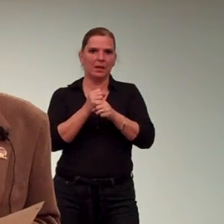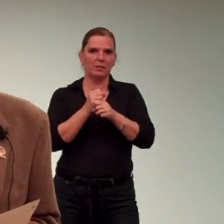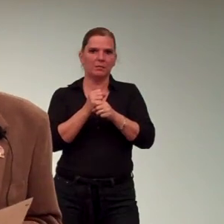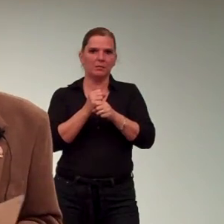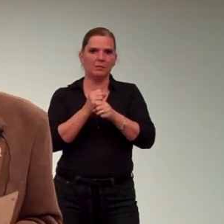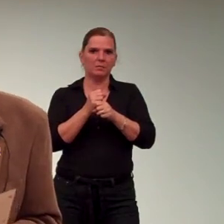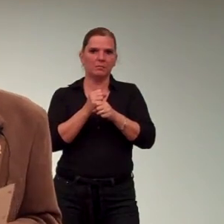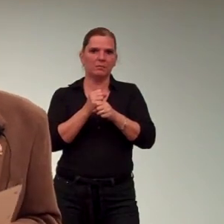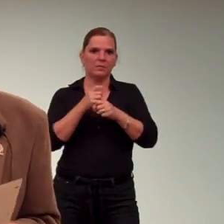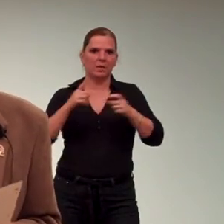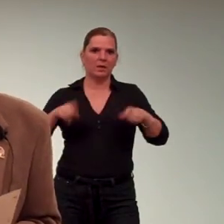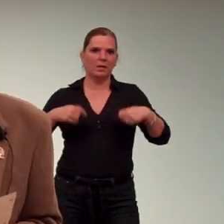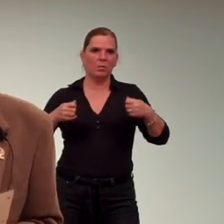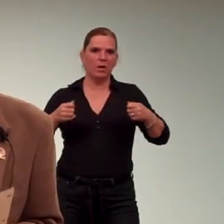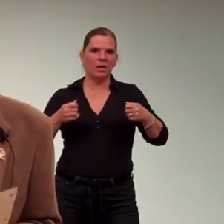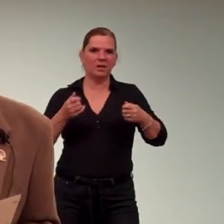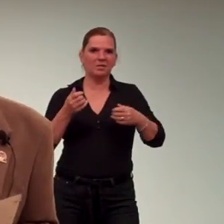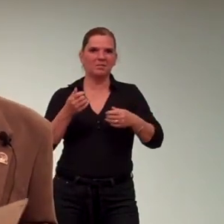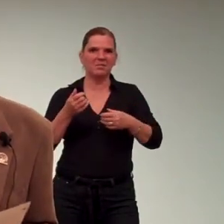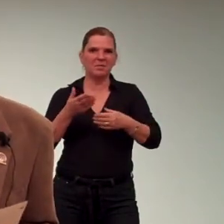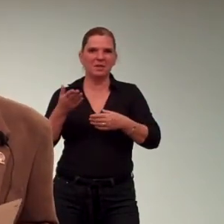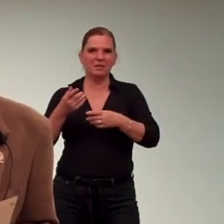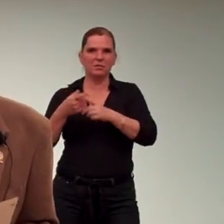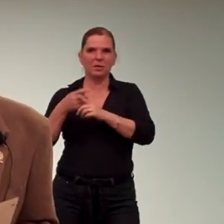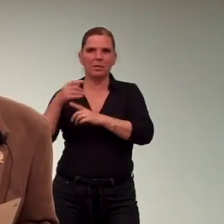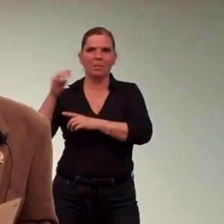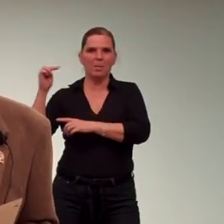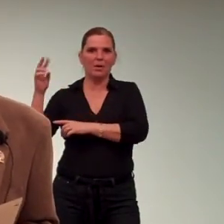of material from Baltimore to Wheeling.